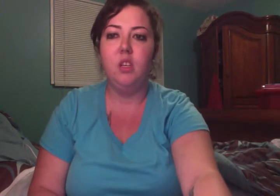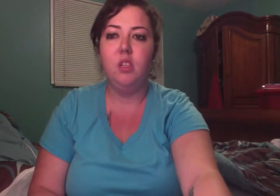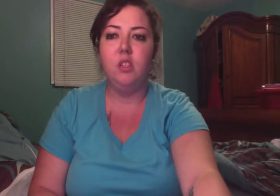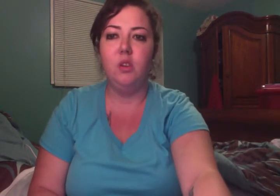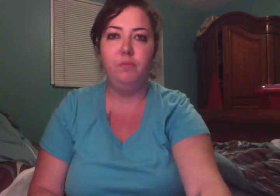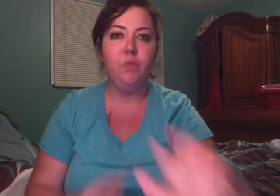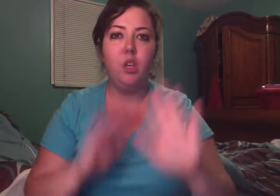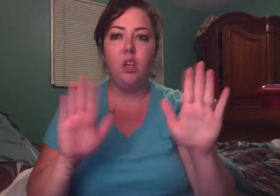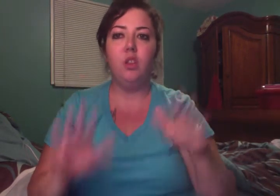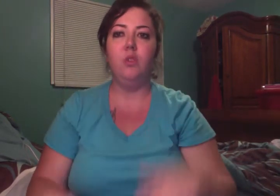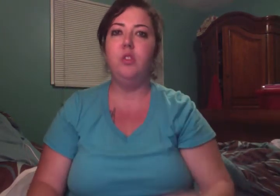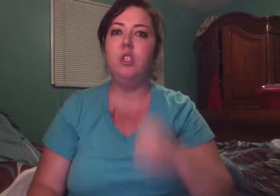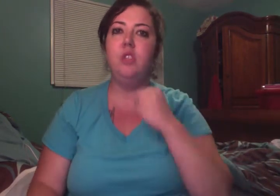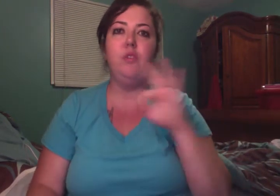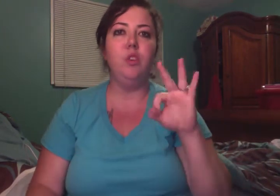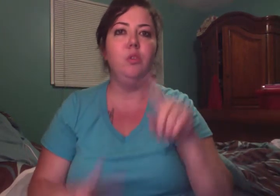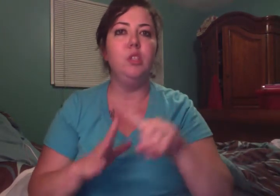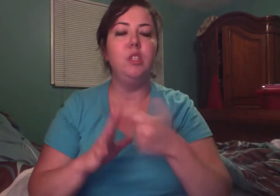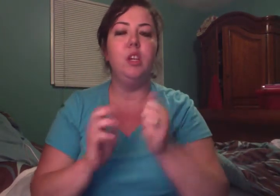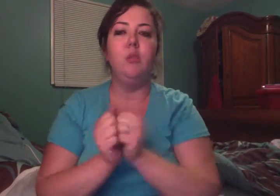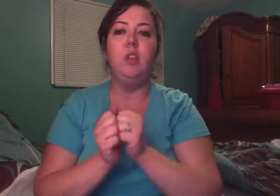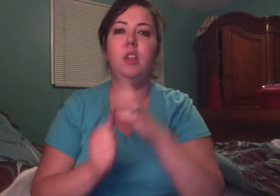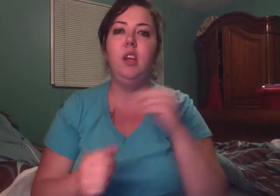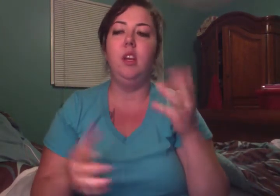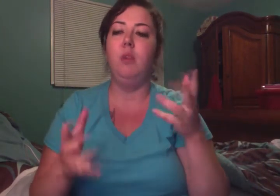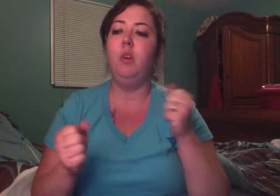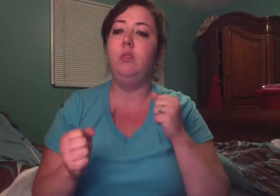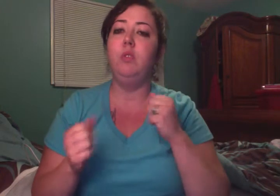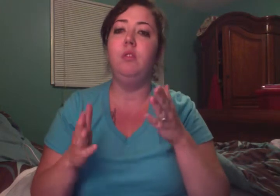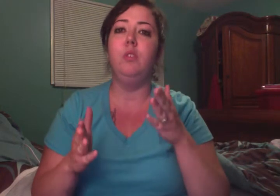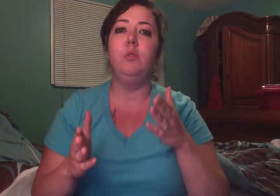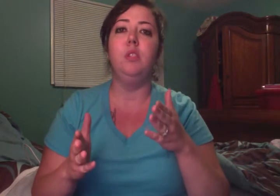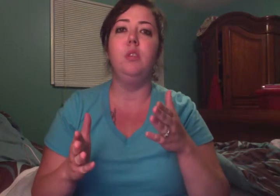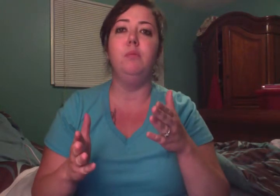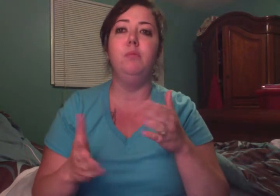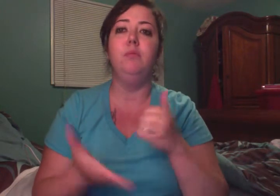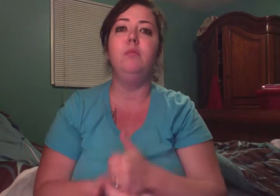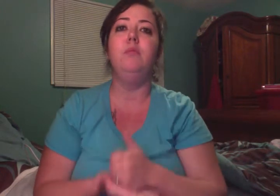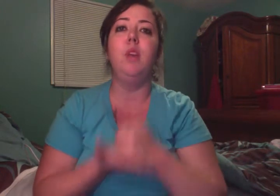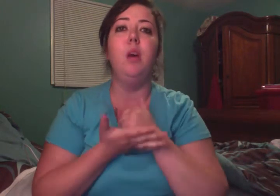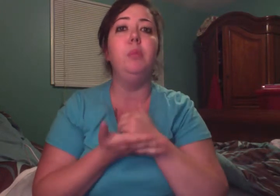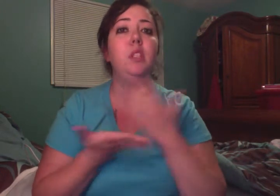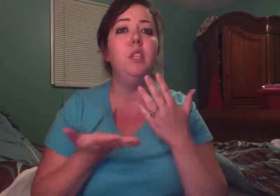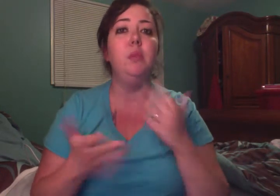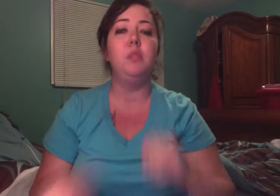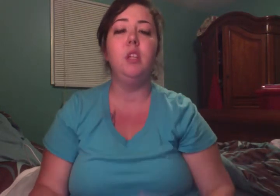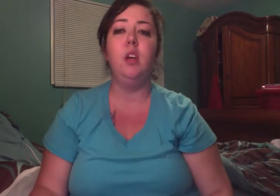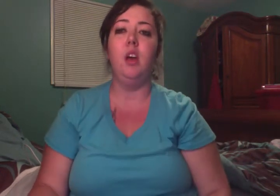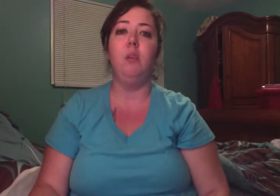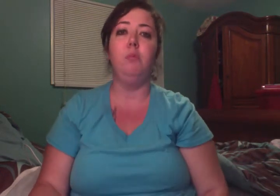So those are just a few to start with, and I want to give you some help and tips